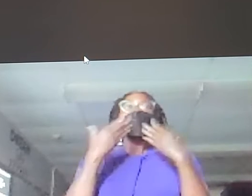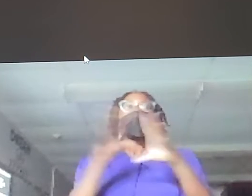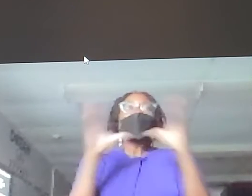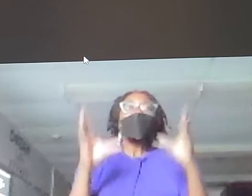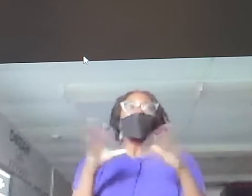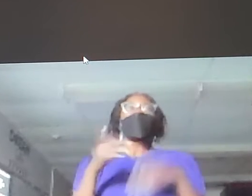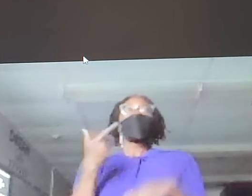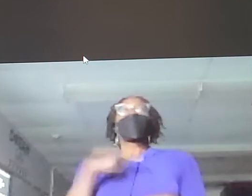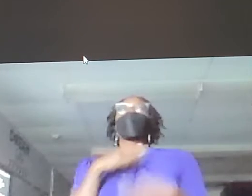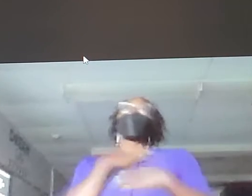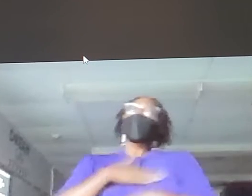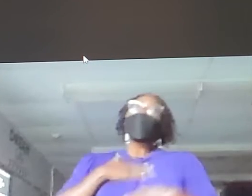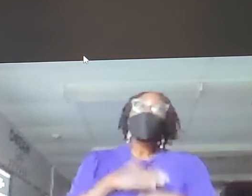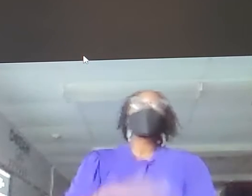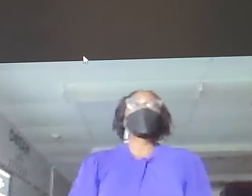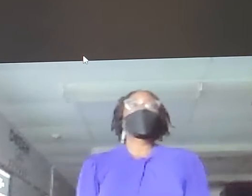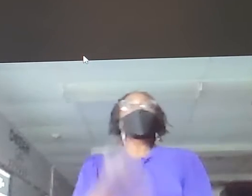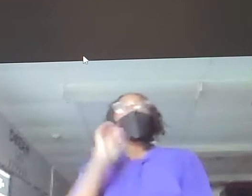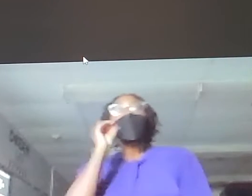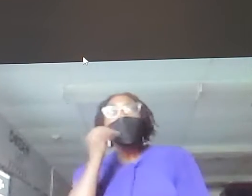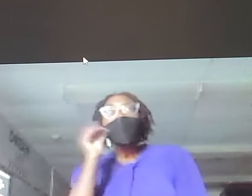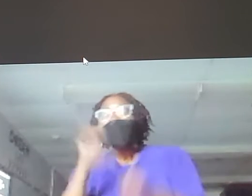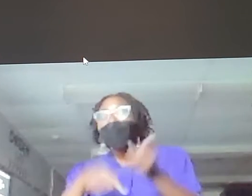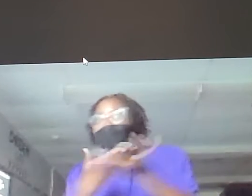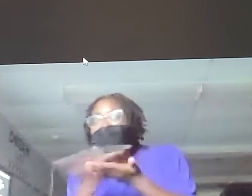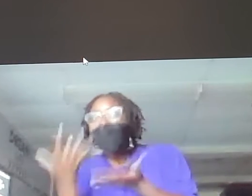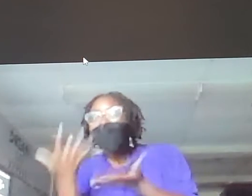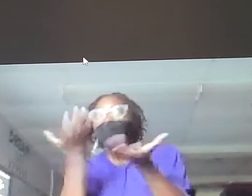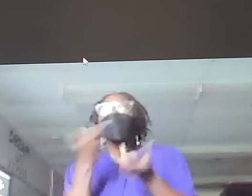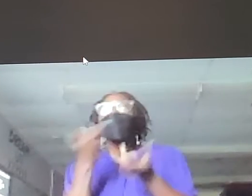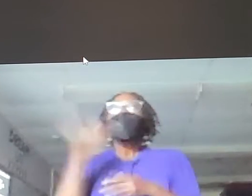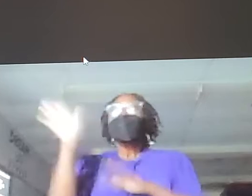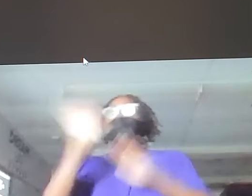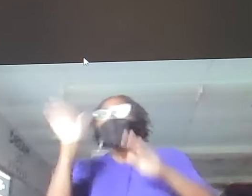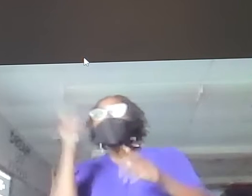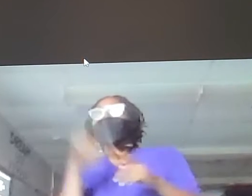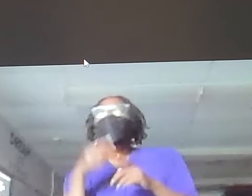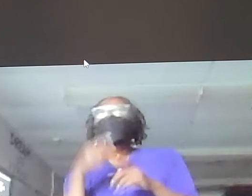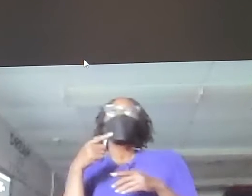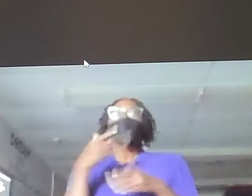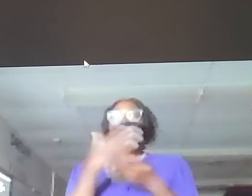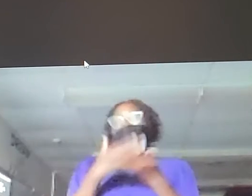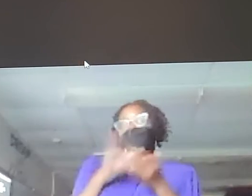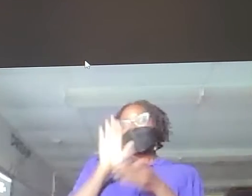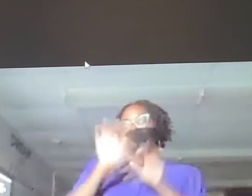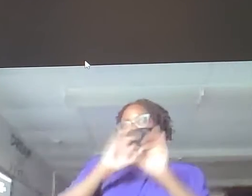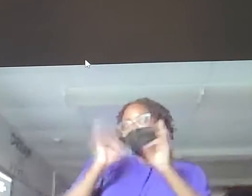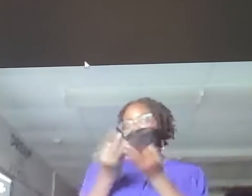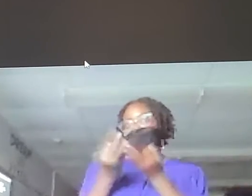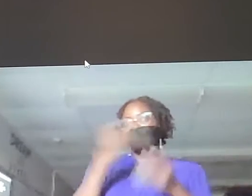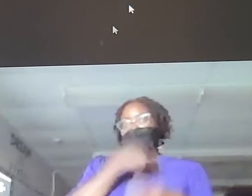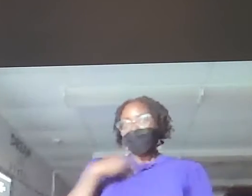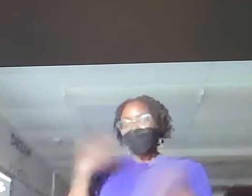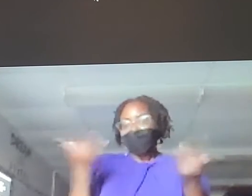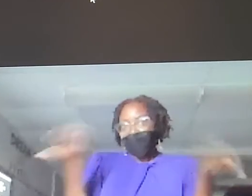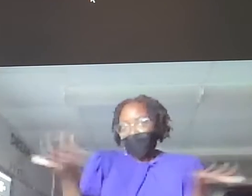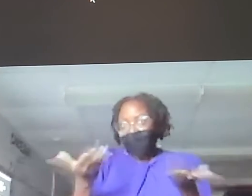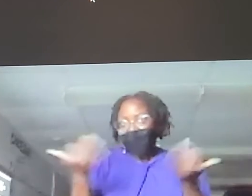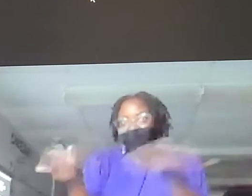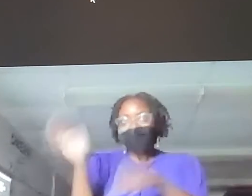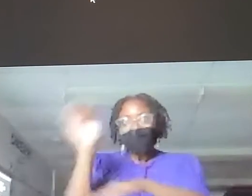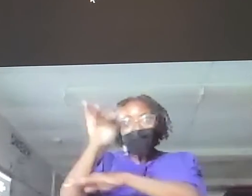We appreciate it. Olivia, last thing, do you want to say hello to some of your family members who are joining us this